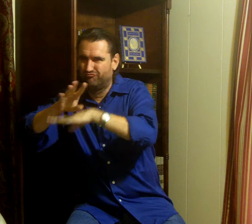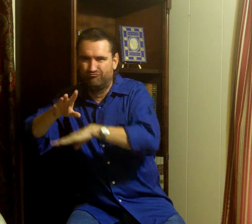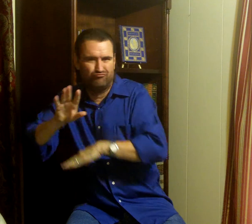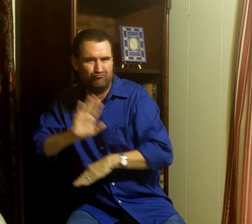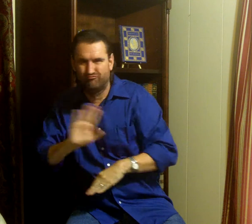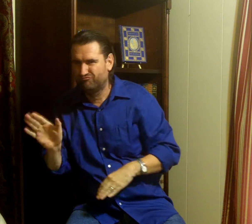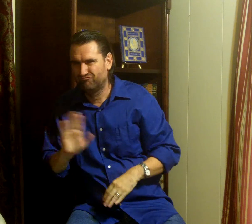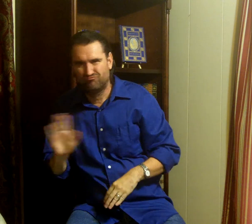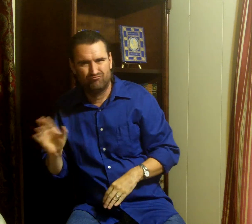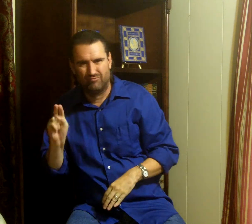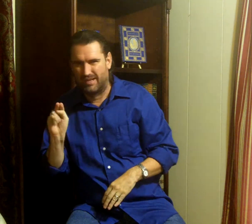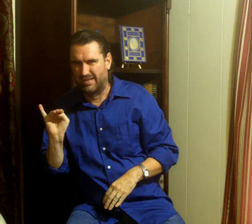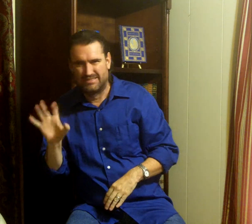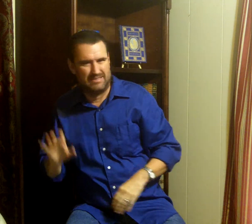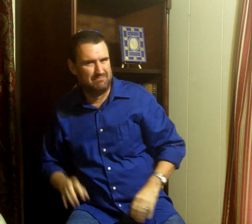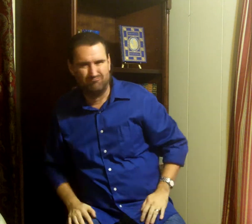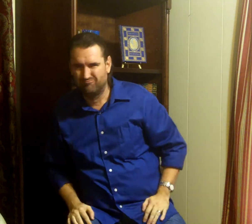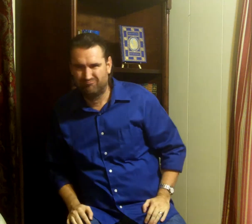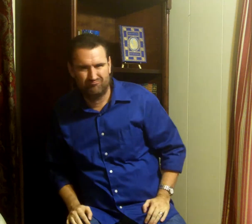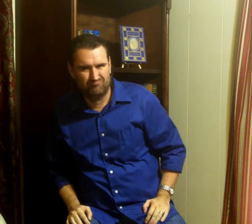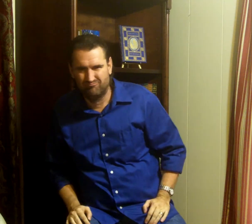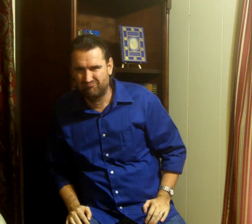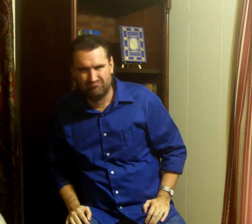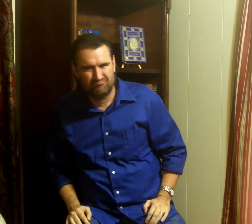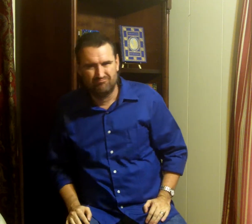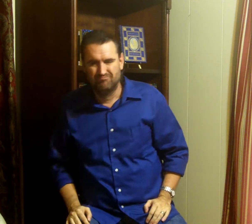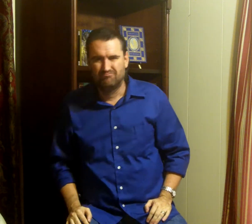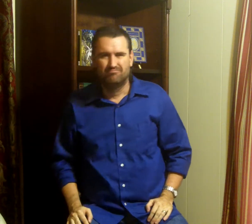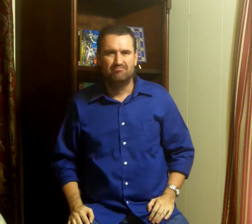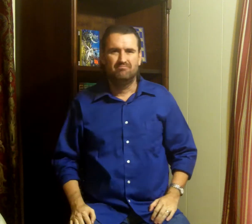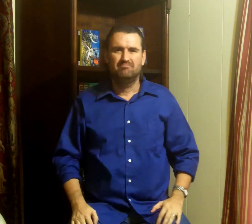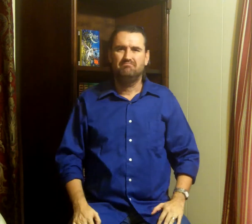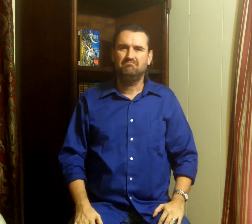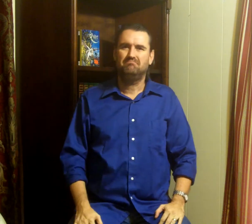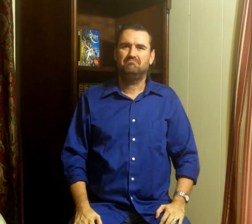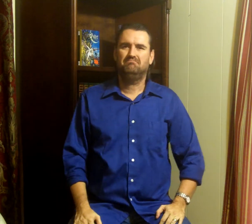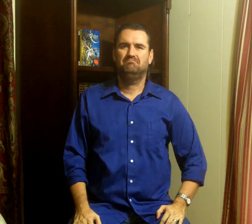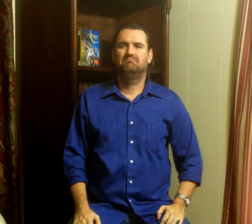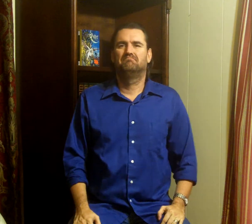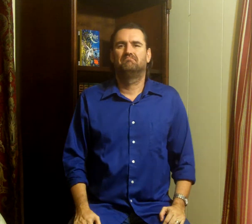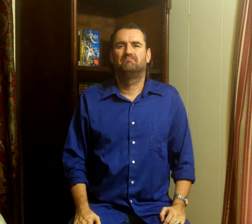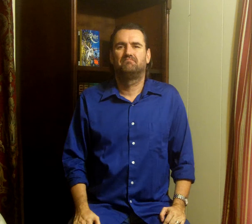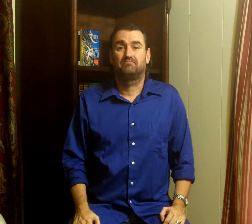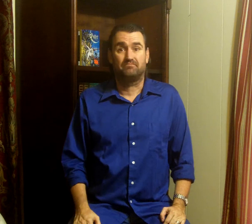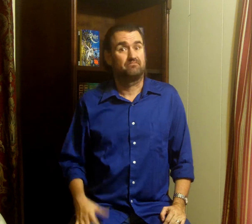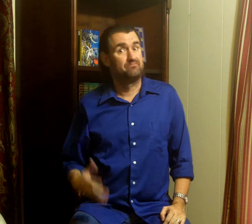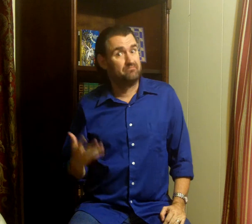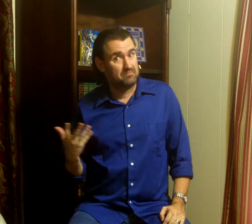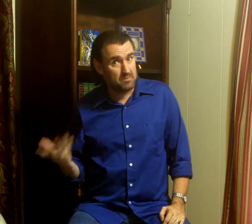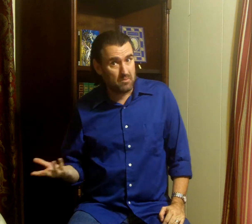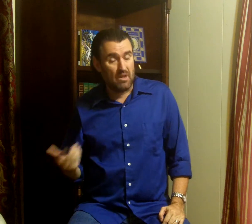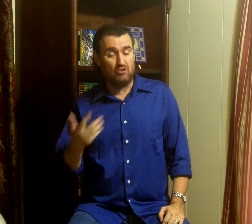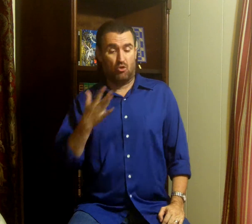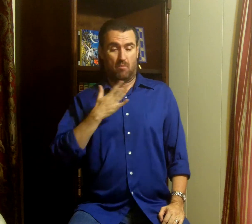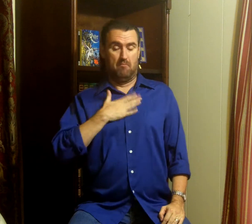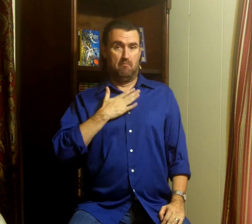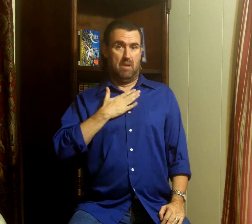really get better or know what you need to do to enhance. So one of the things that I always will recommend to people